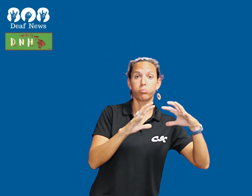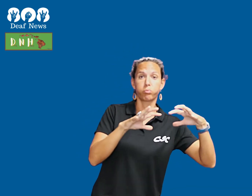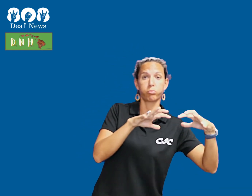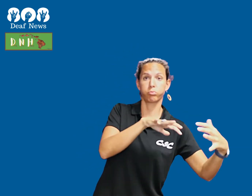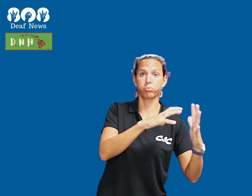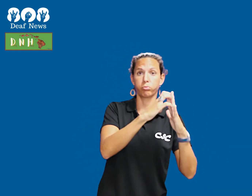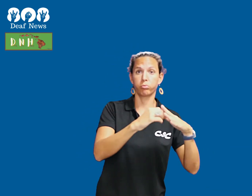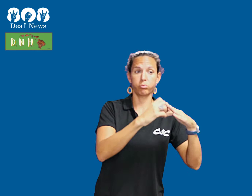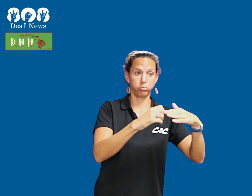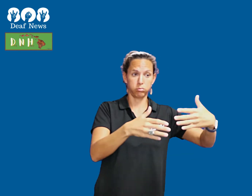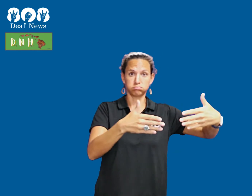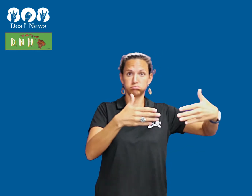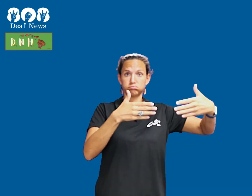problem.